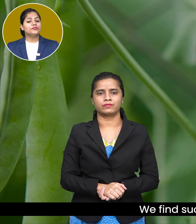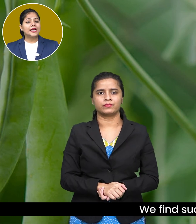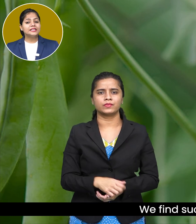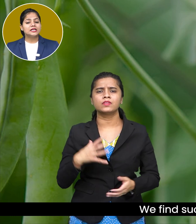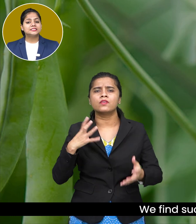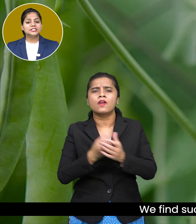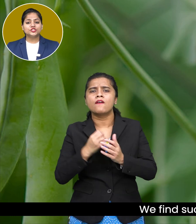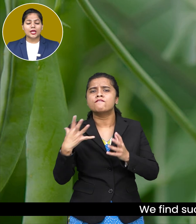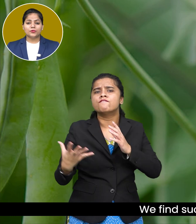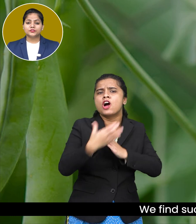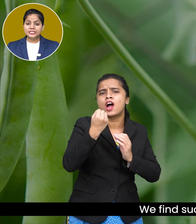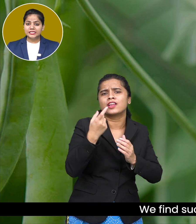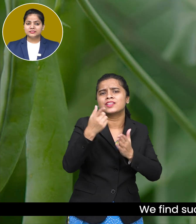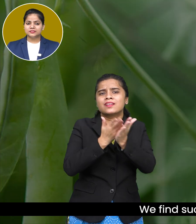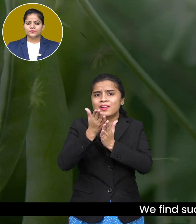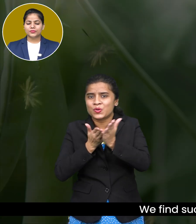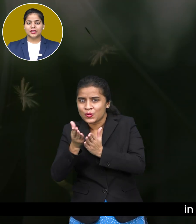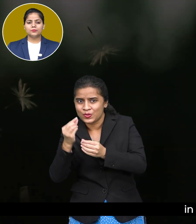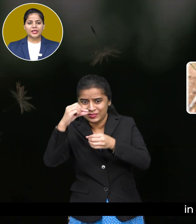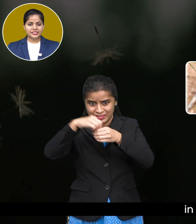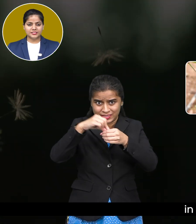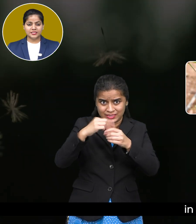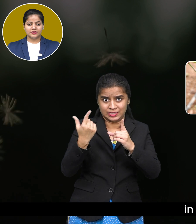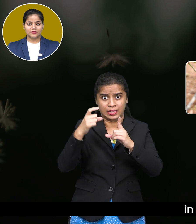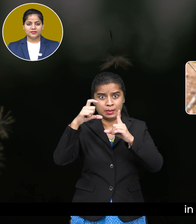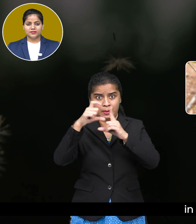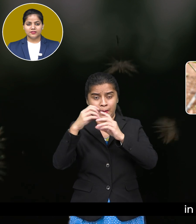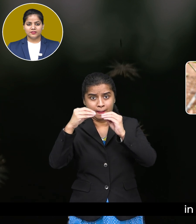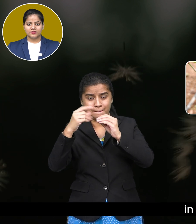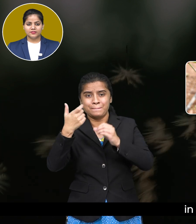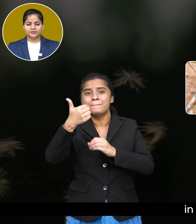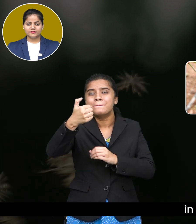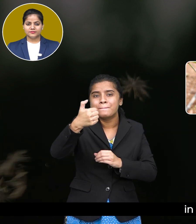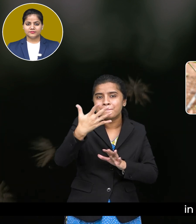We find such type of seeds in bhendi,